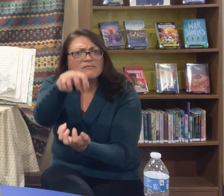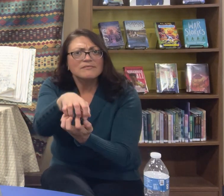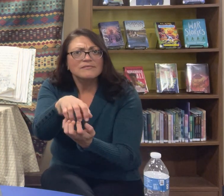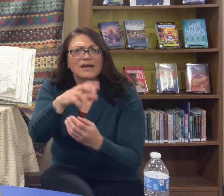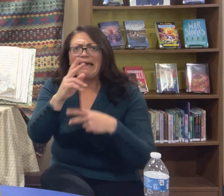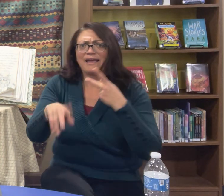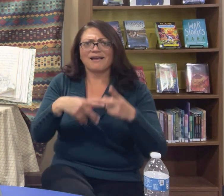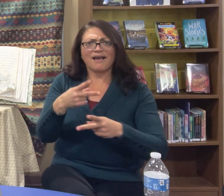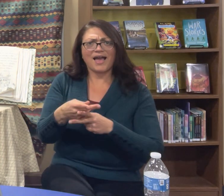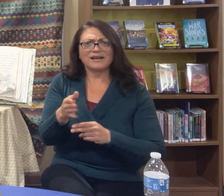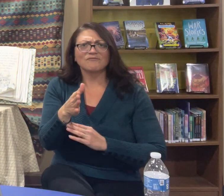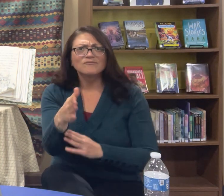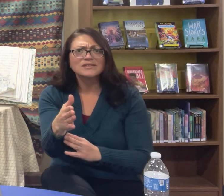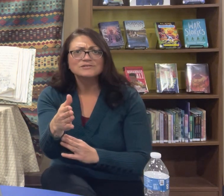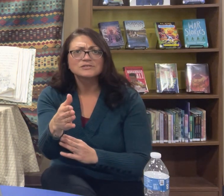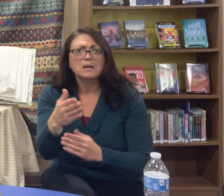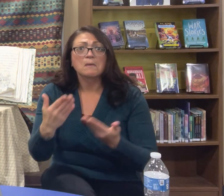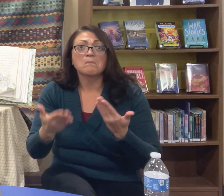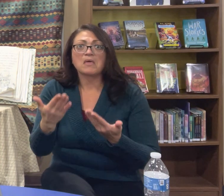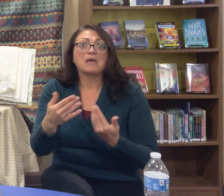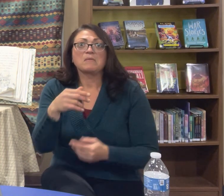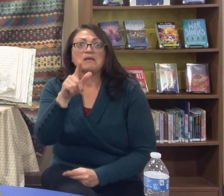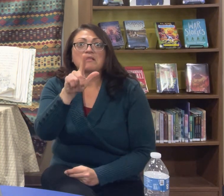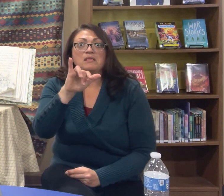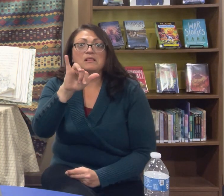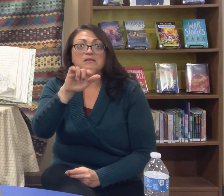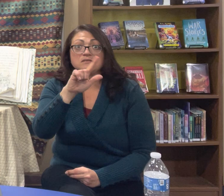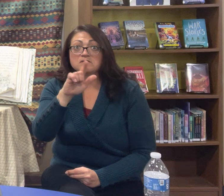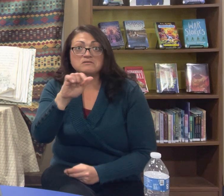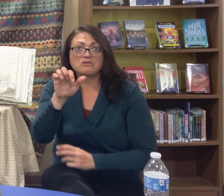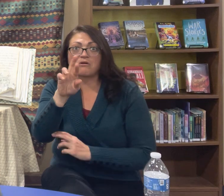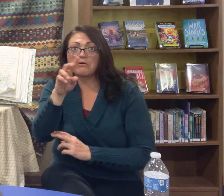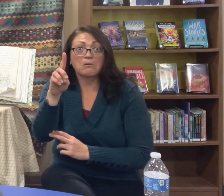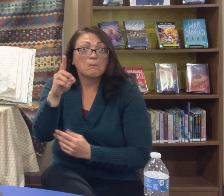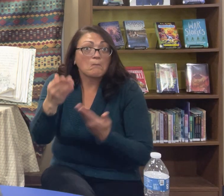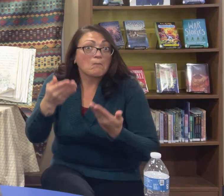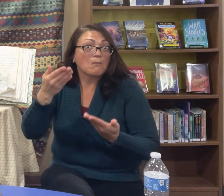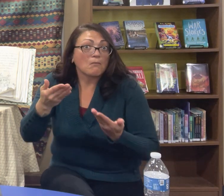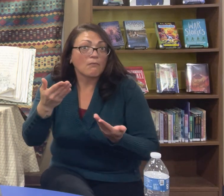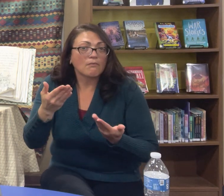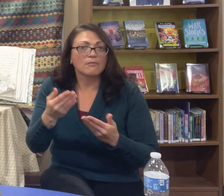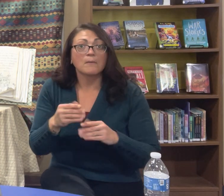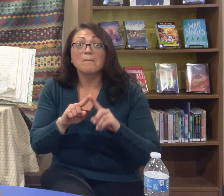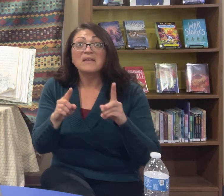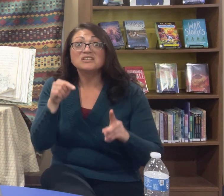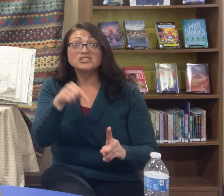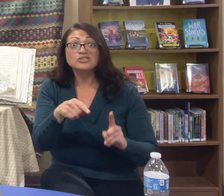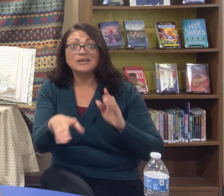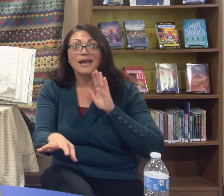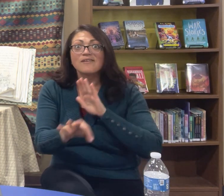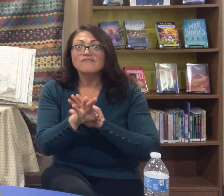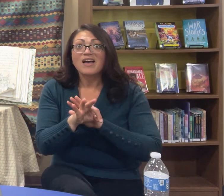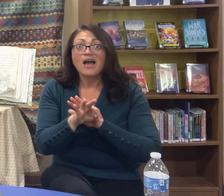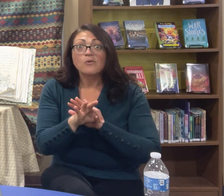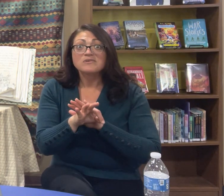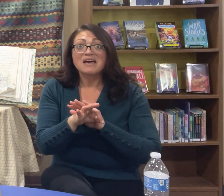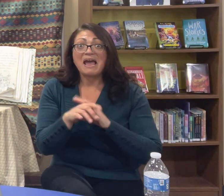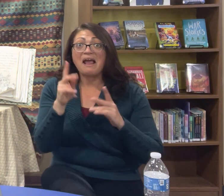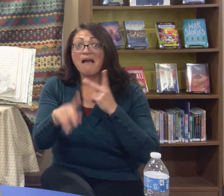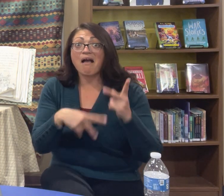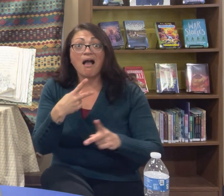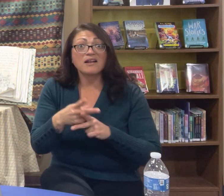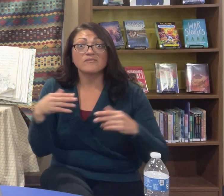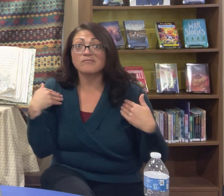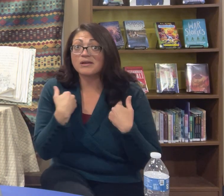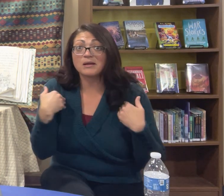fish? Maybe a lizard? But no, Mary had discovered a creature that was never seen